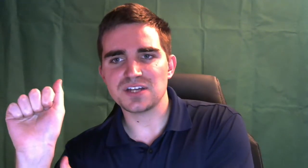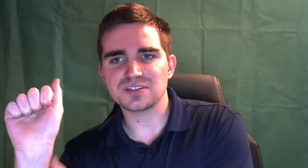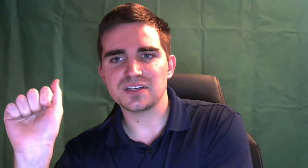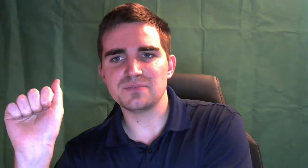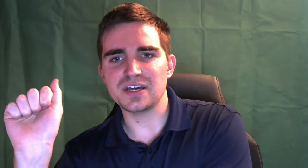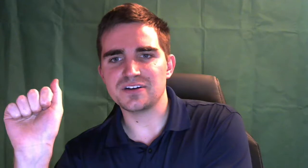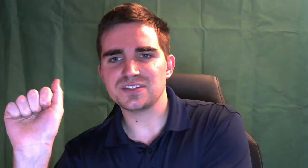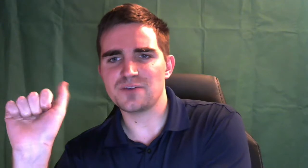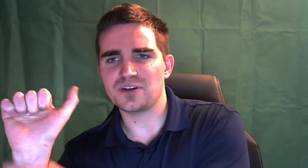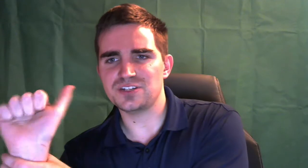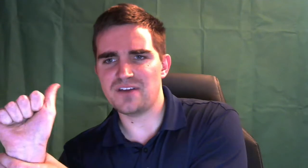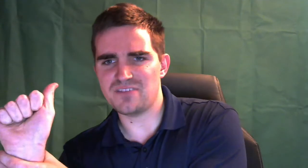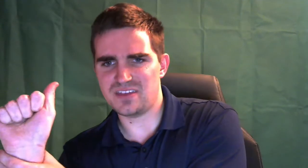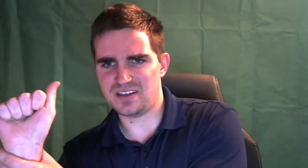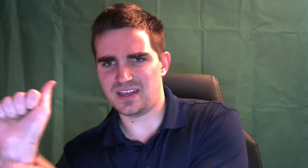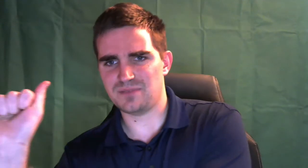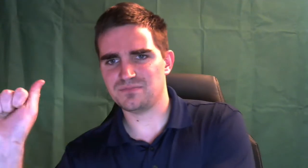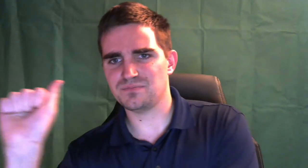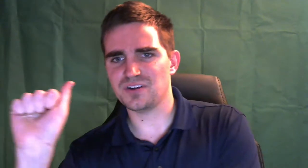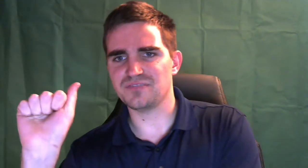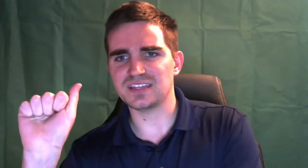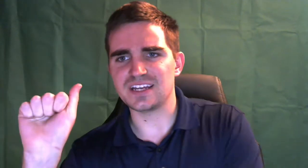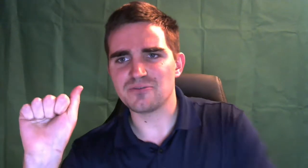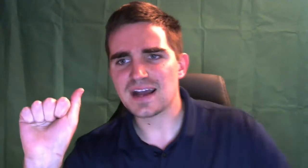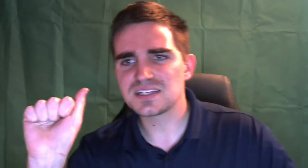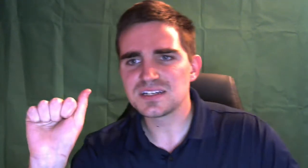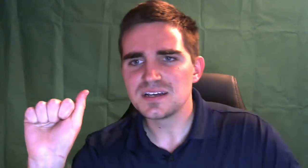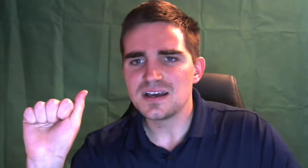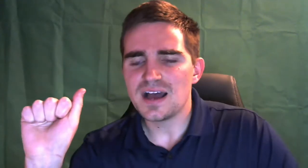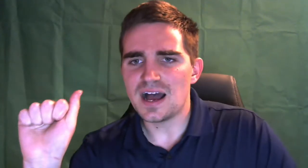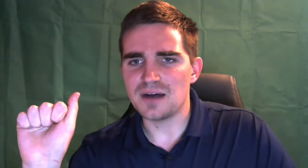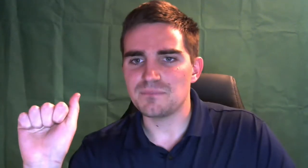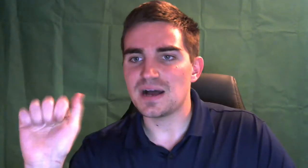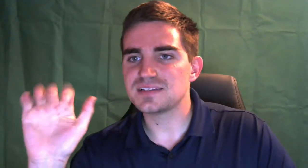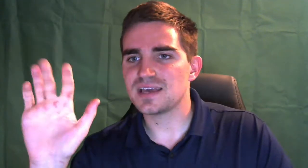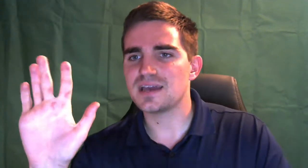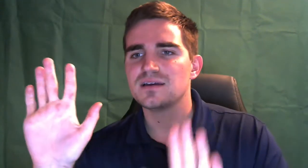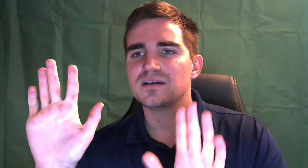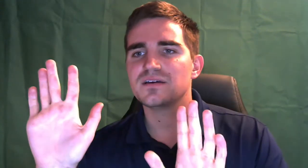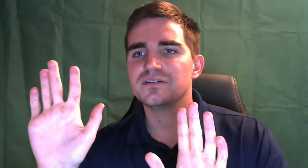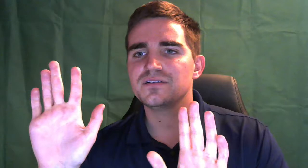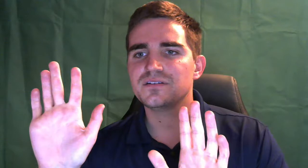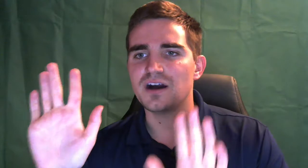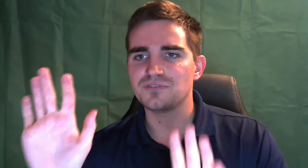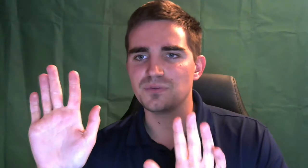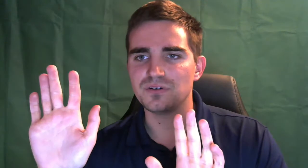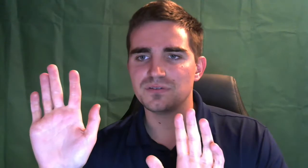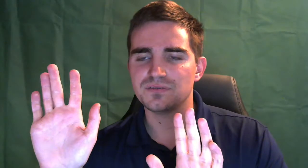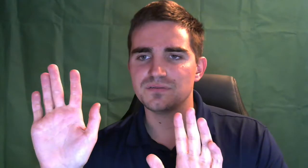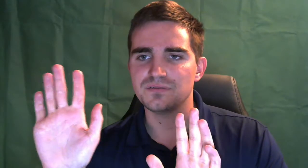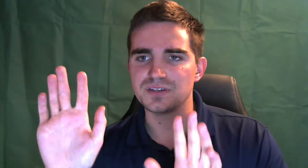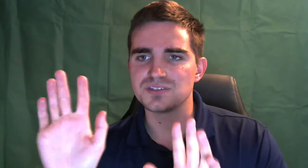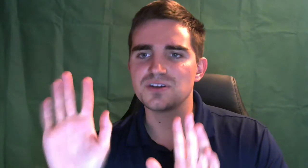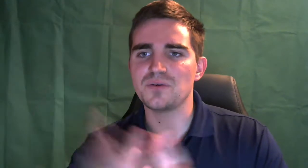especially beginners, they want to do everything like perfectly correct. I say comfortable is so